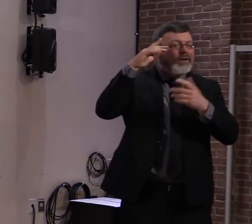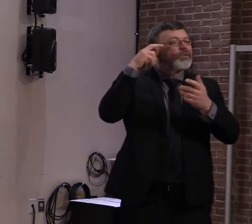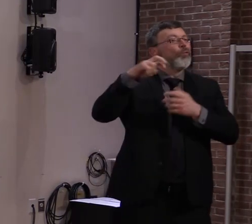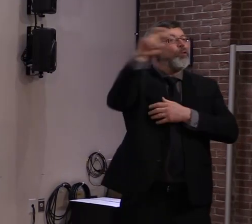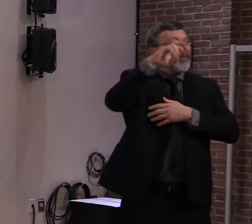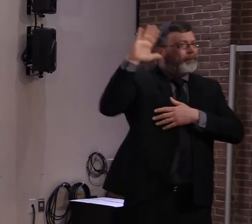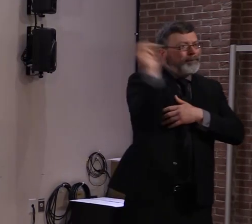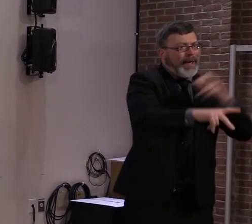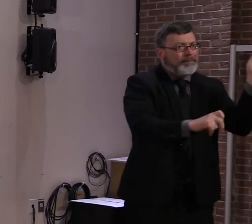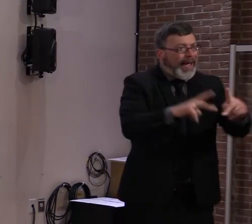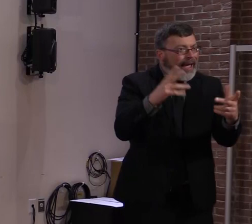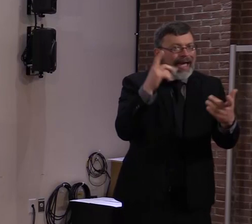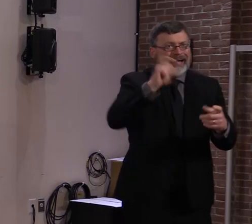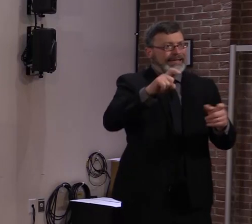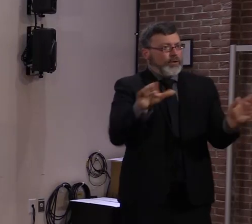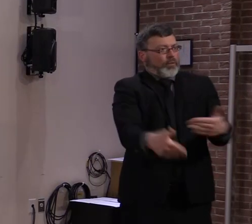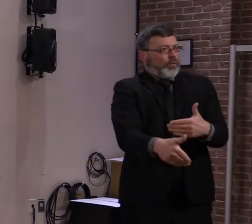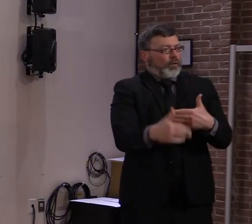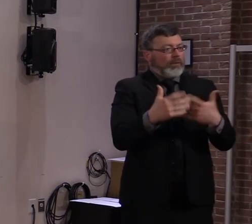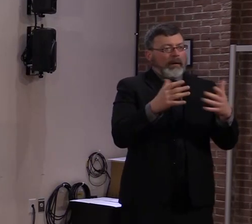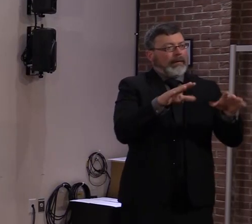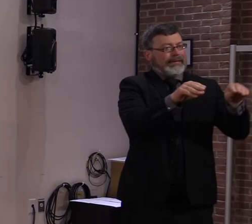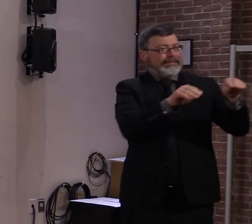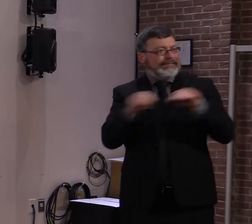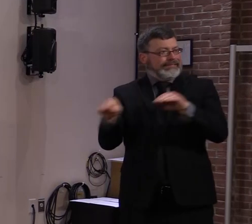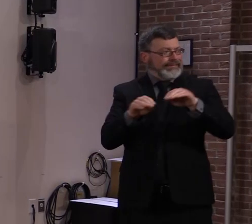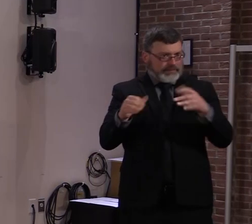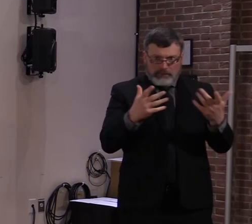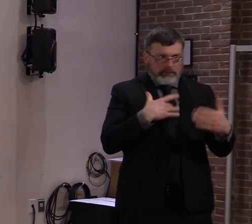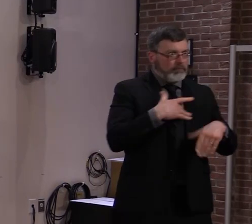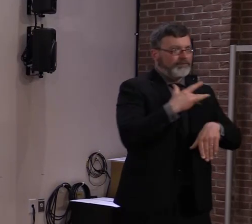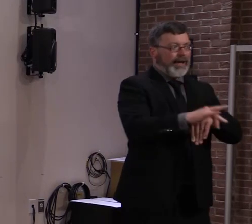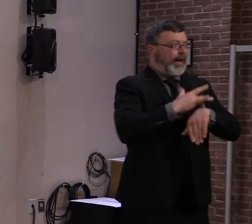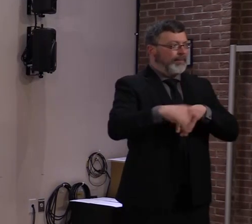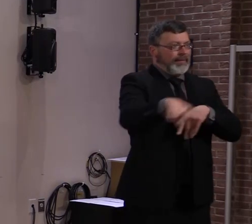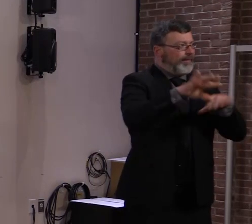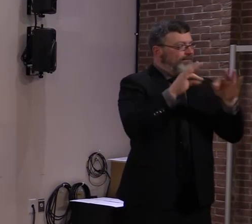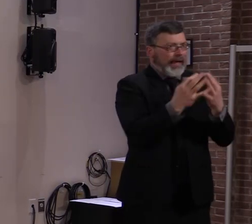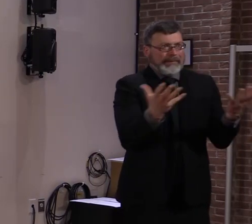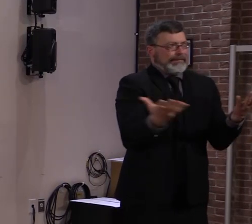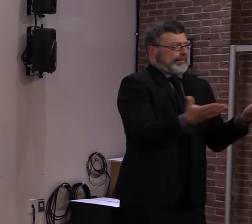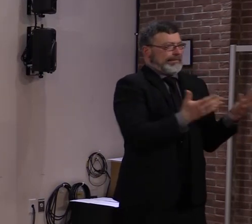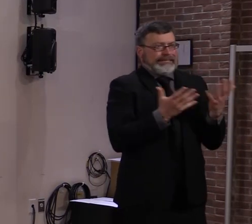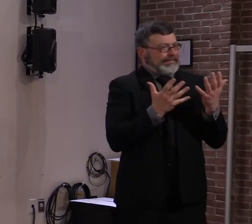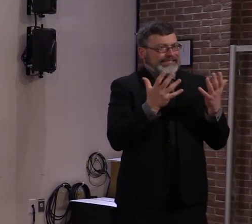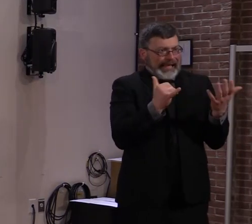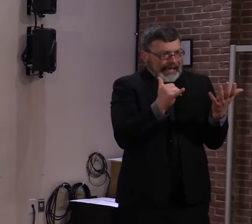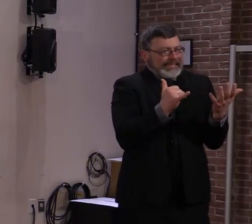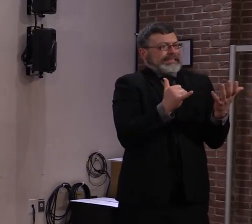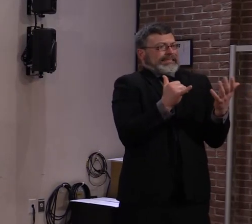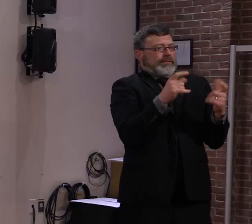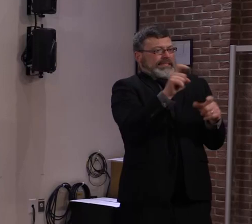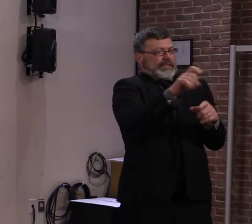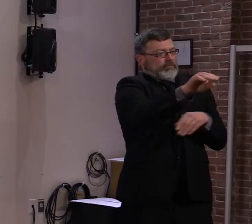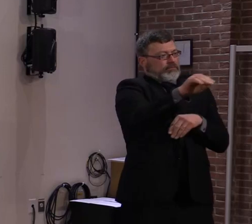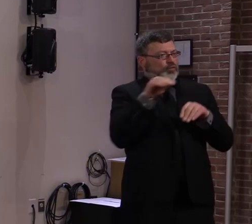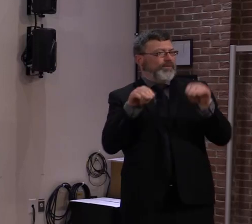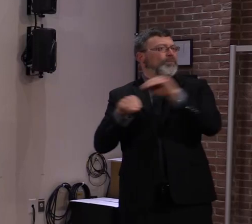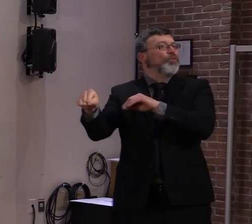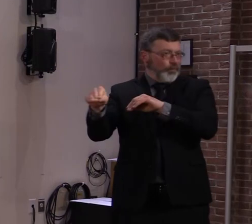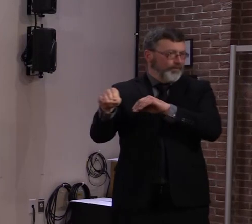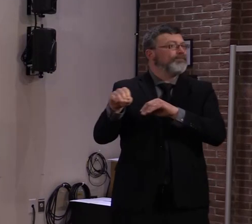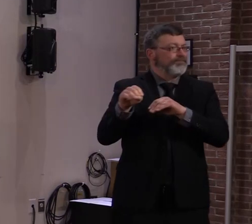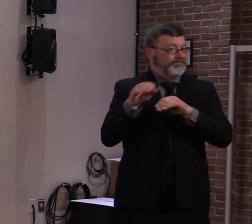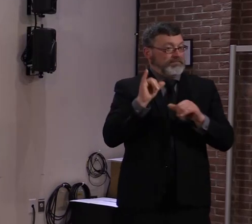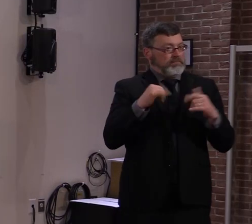rooms, and we anticipate we'll lose an additional 400 rooms by October. We strongly believe that motels and